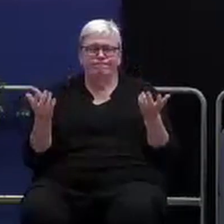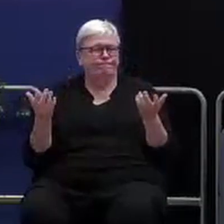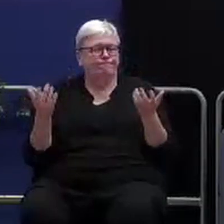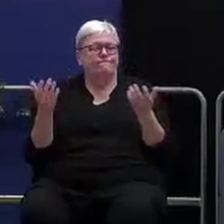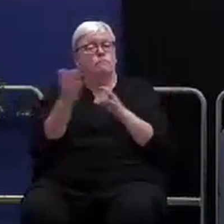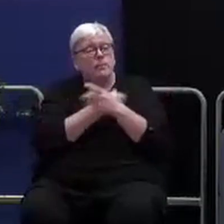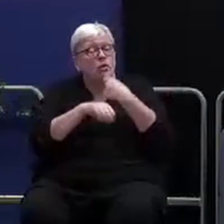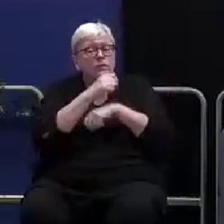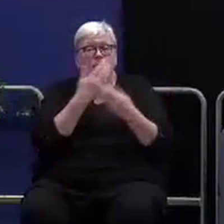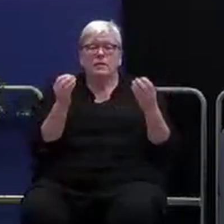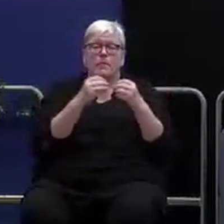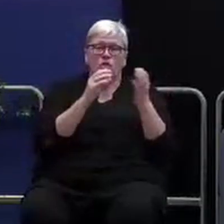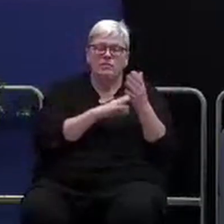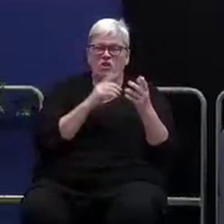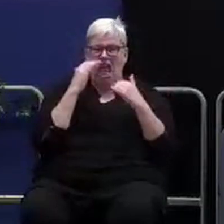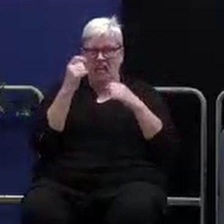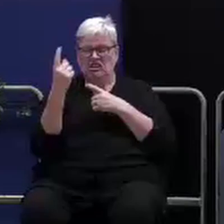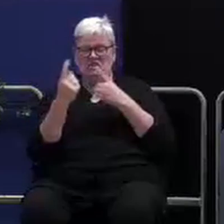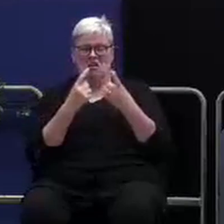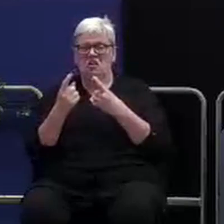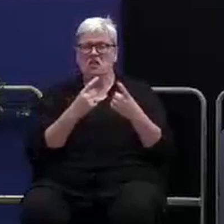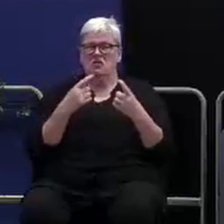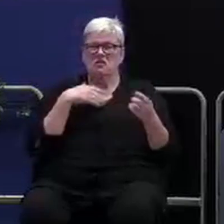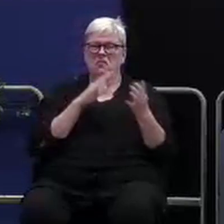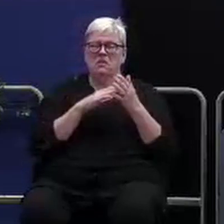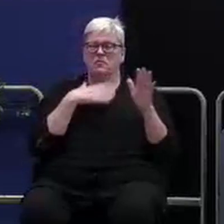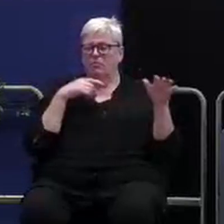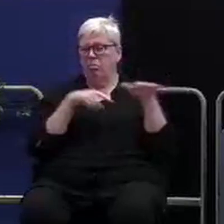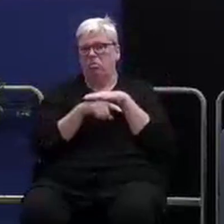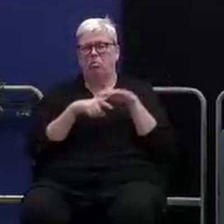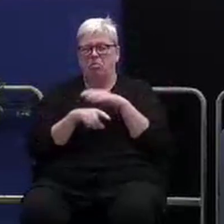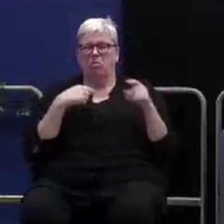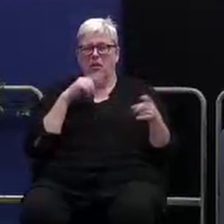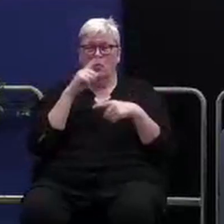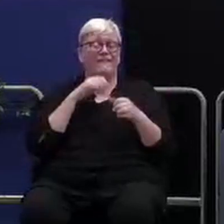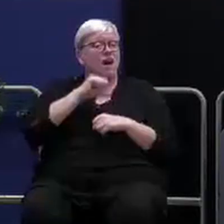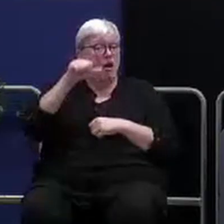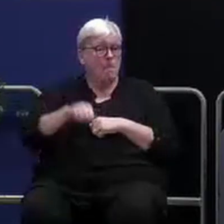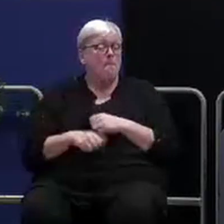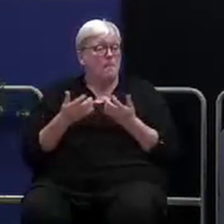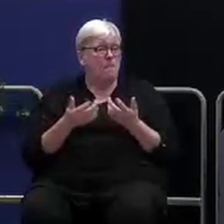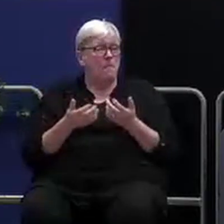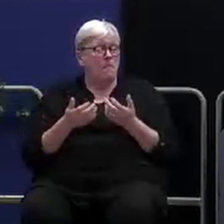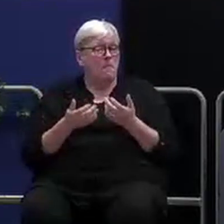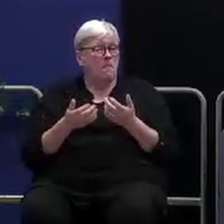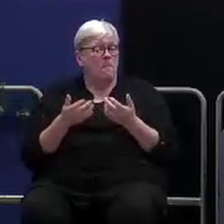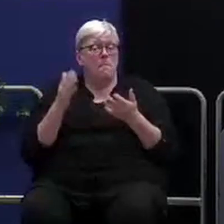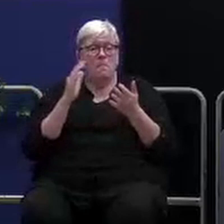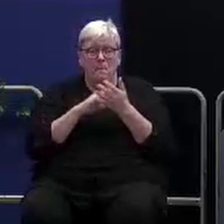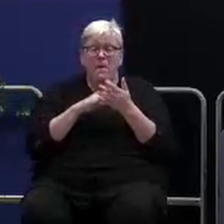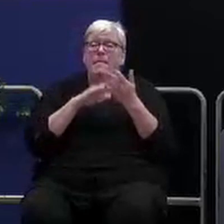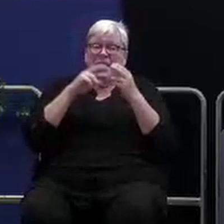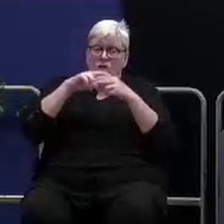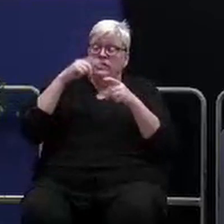them lived in Baltimore and they hated each other, and my mother looked for escape, and her escape was a farm. Her mother's parents were, by